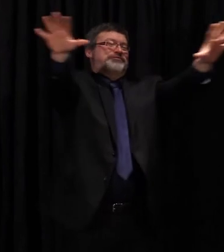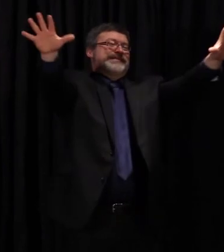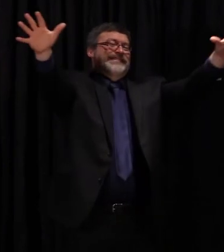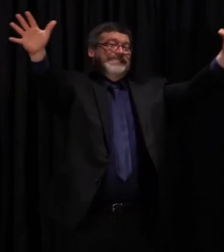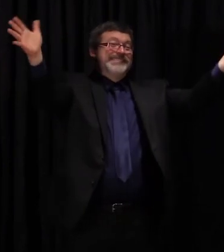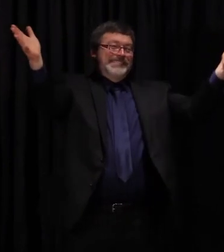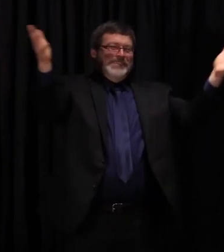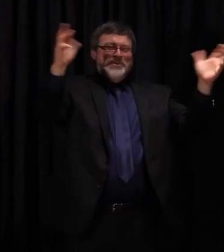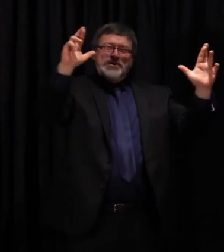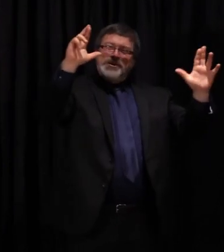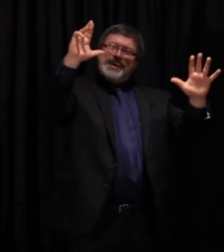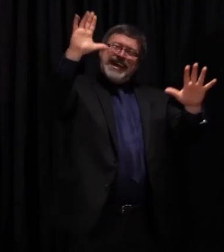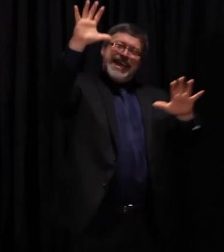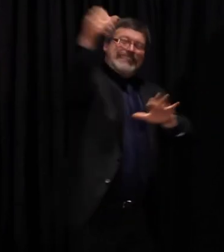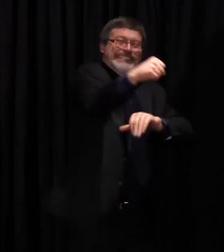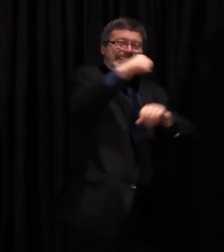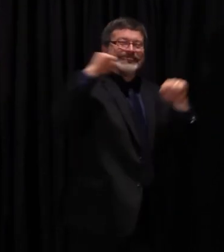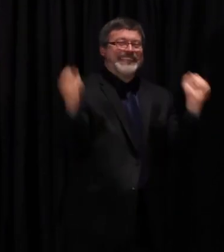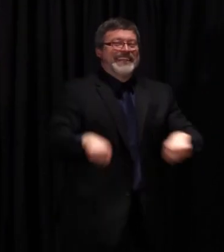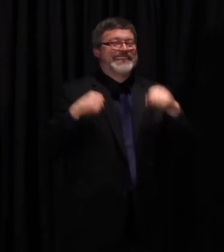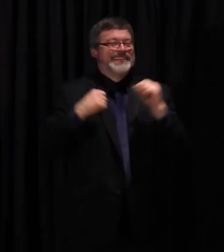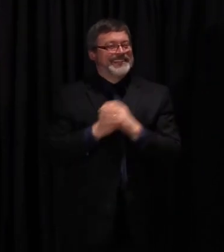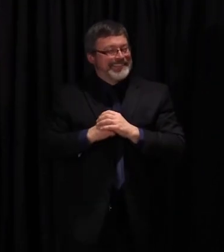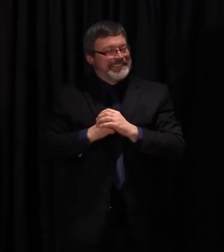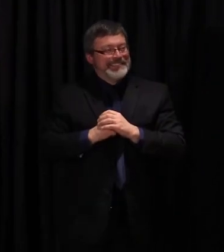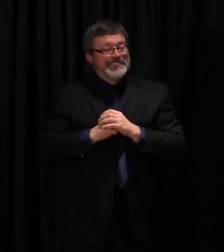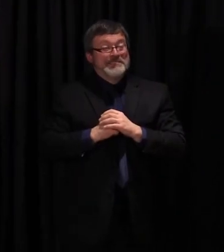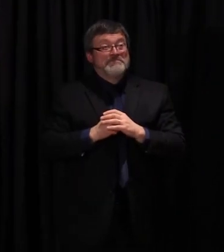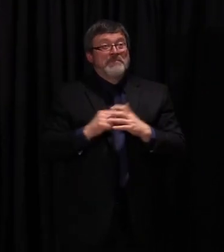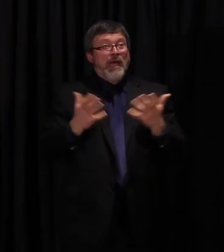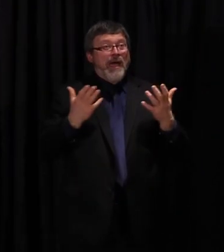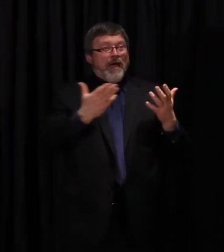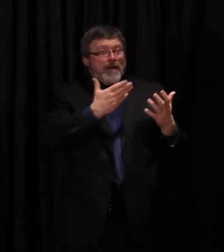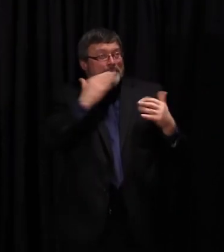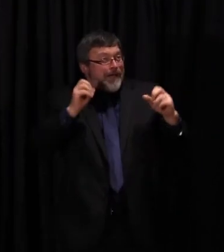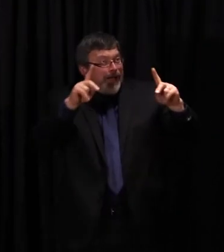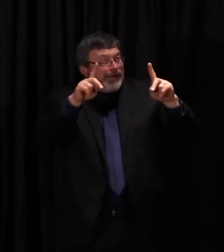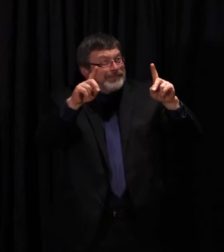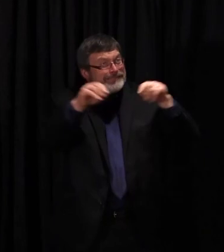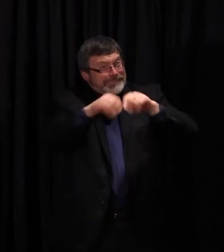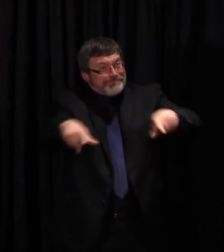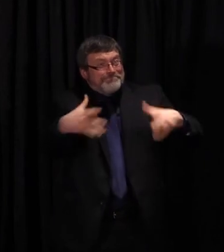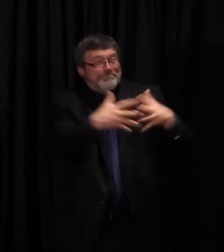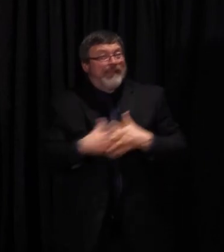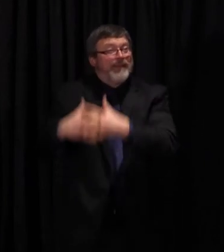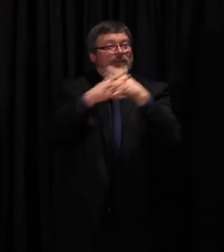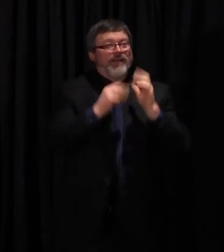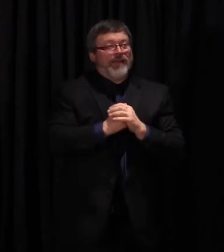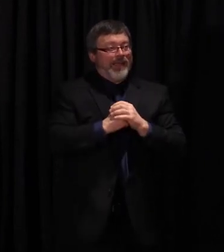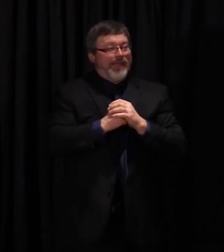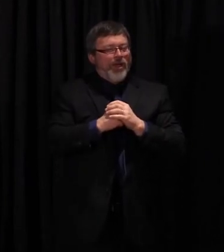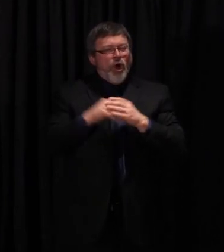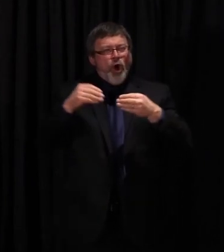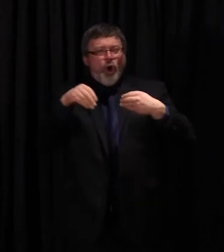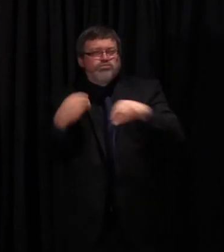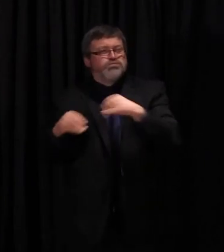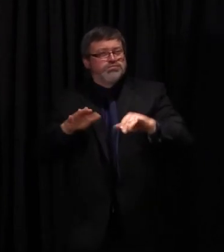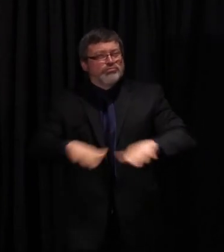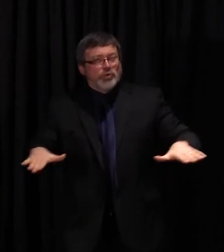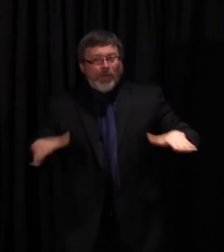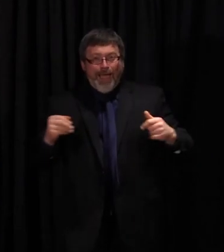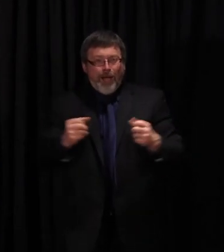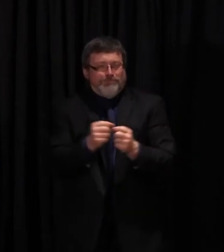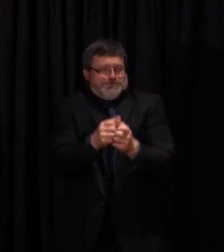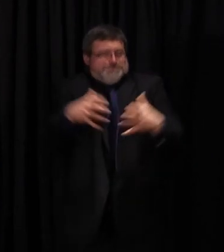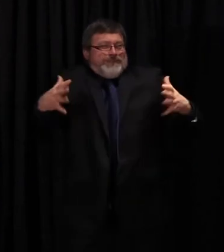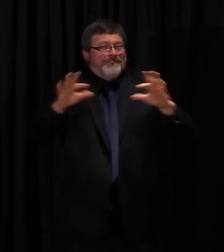The best education system in the country, resilient kids and thriving